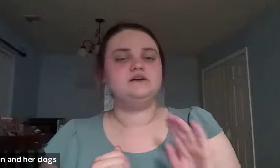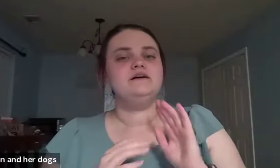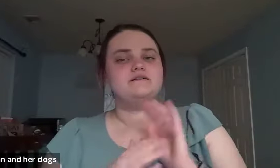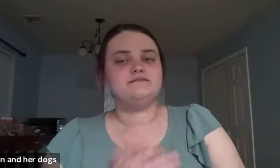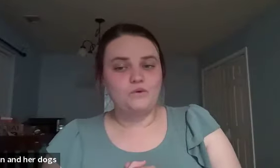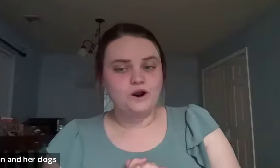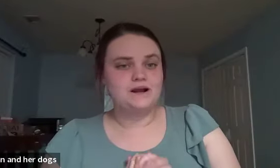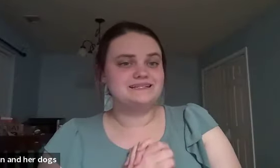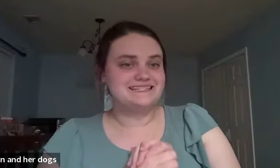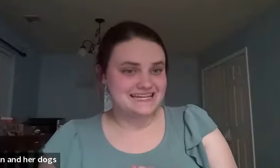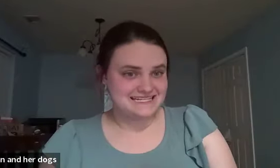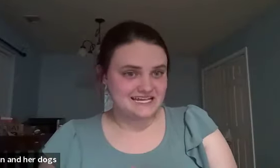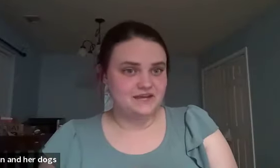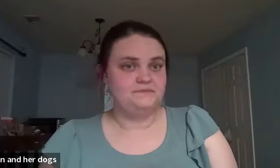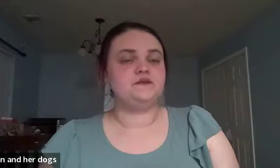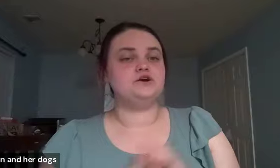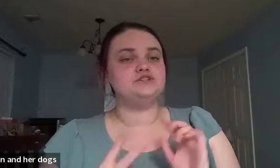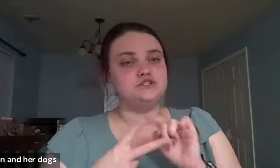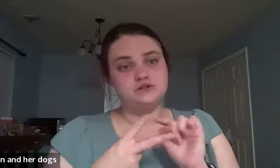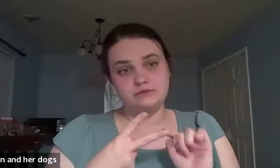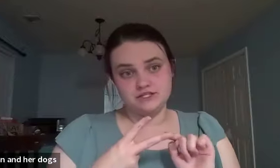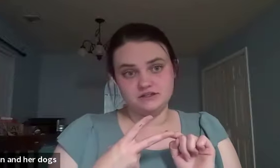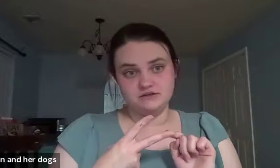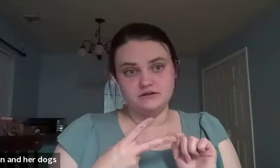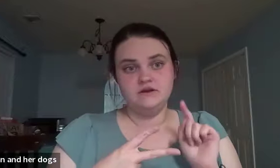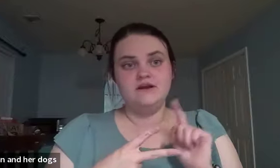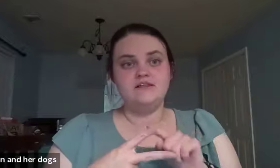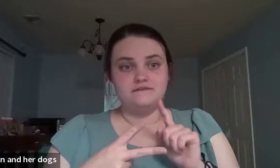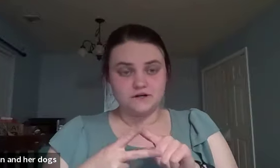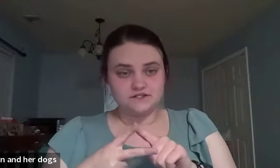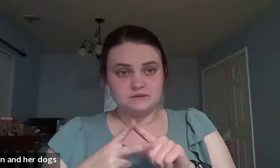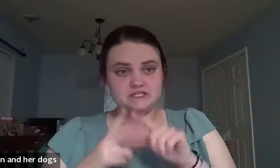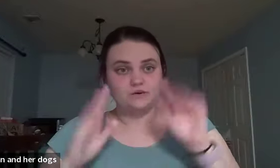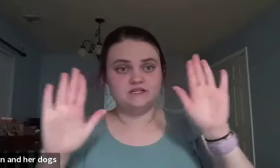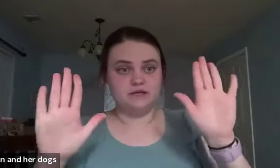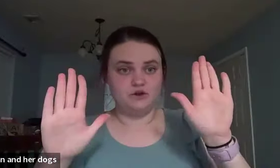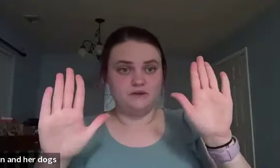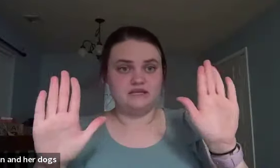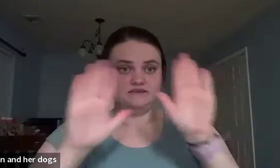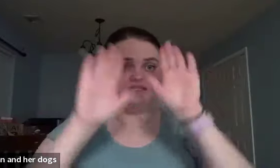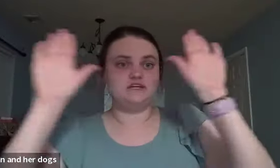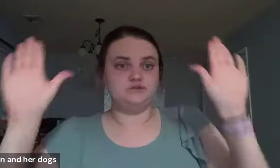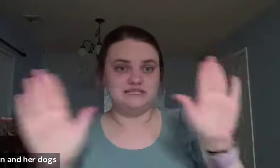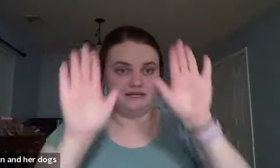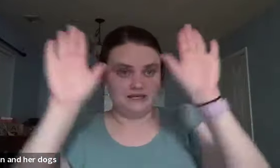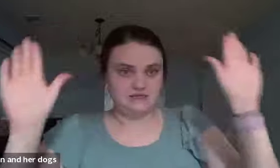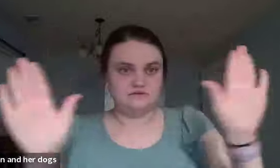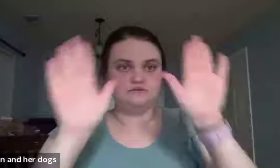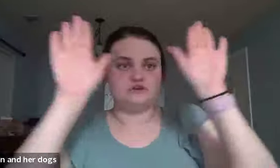Okay. For Sunday, there are 2 ways you can do it. The first one is going to be with open hands like this and do Sunday,